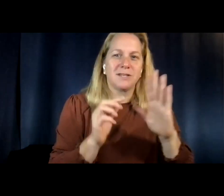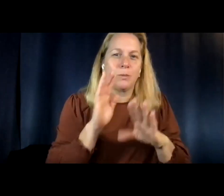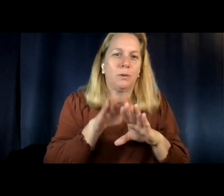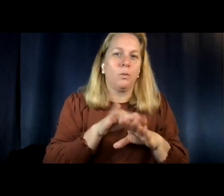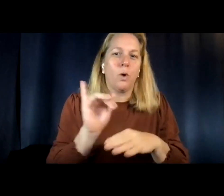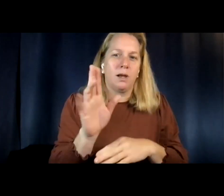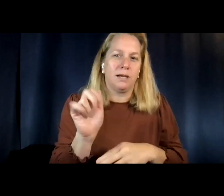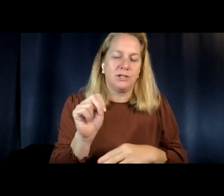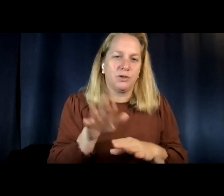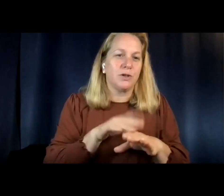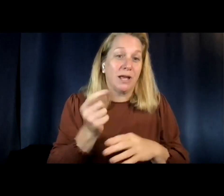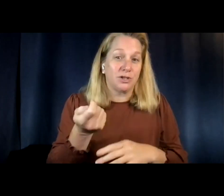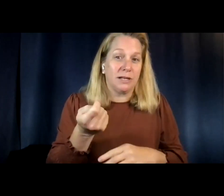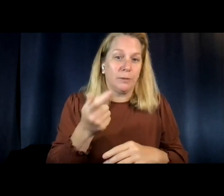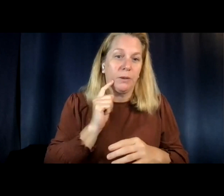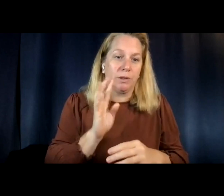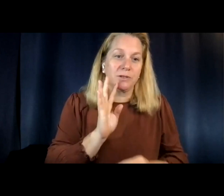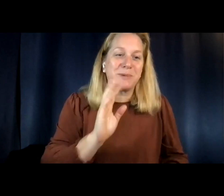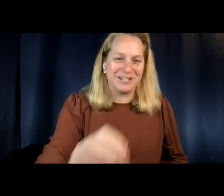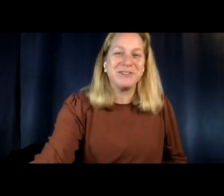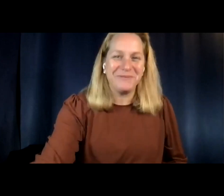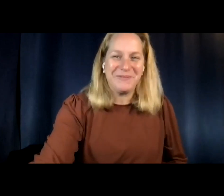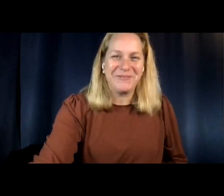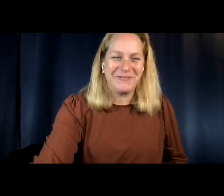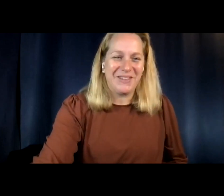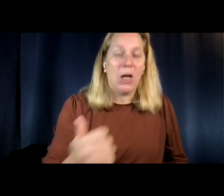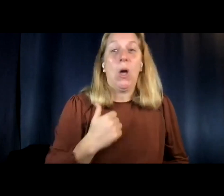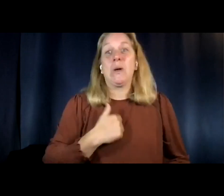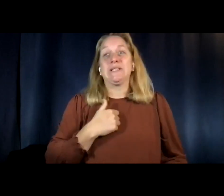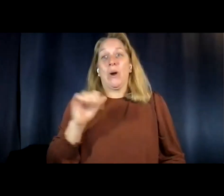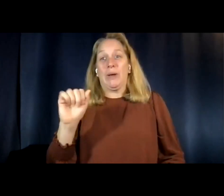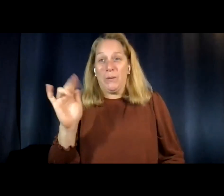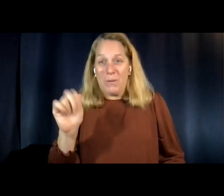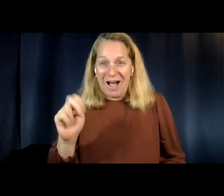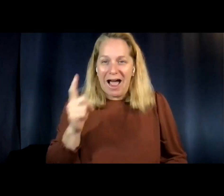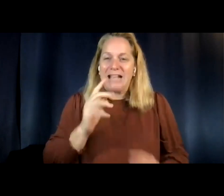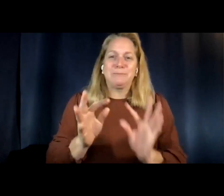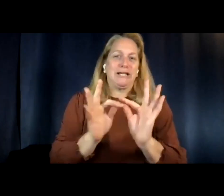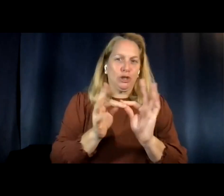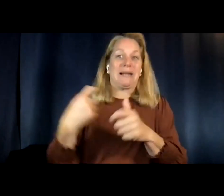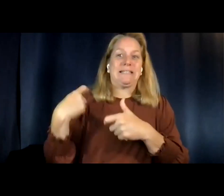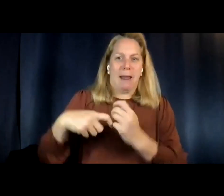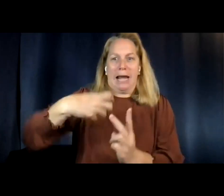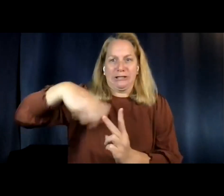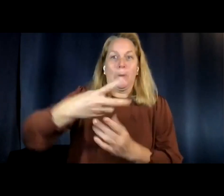it looks like Yep. we need Juan needs you to slow down just a little Oh, bit with your sorry, speech. Juan. Okay, this is being interpreted in